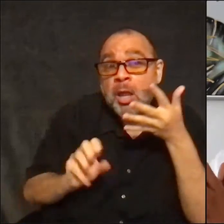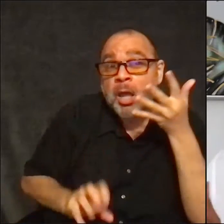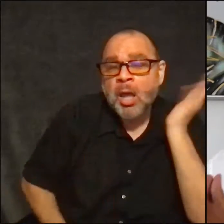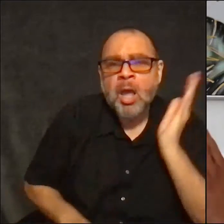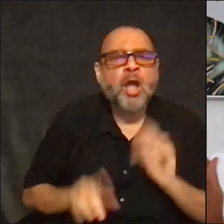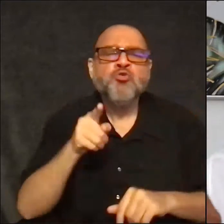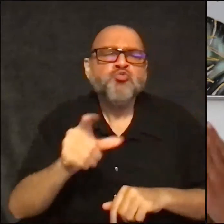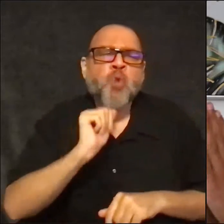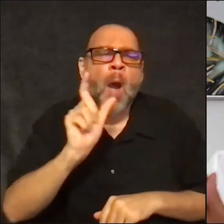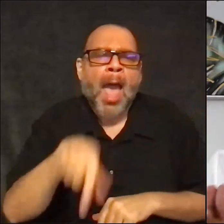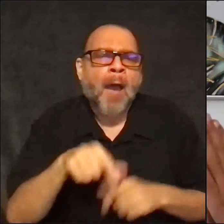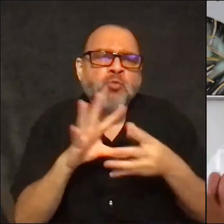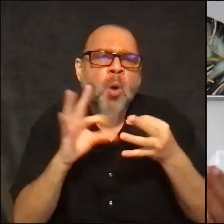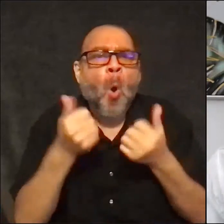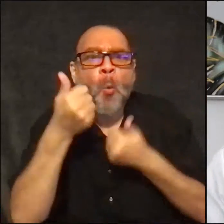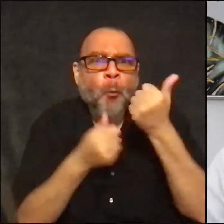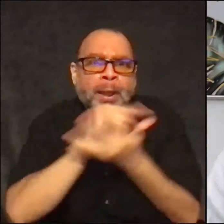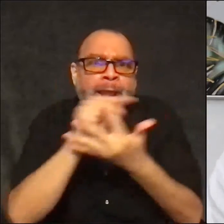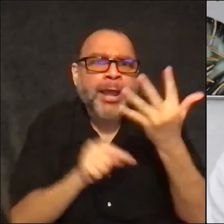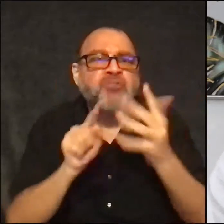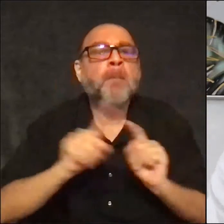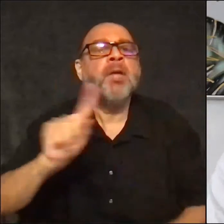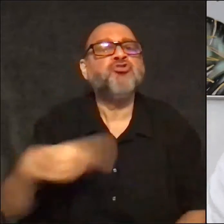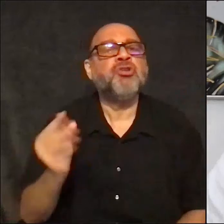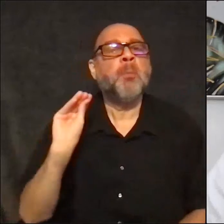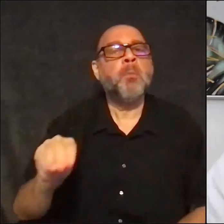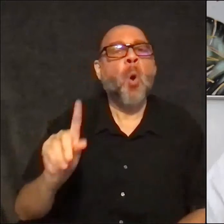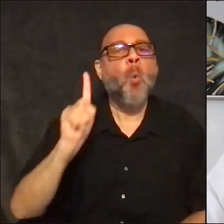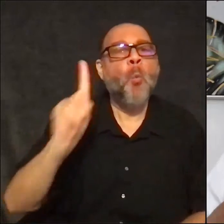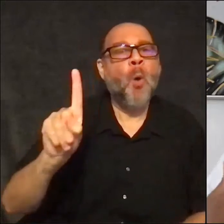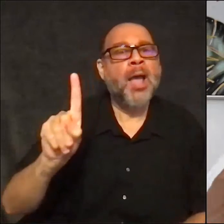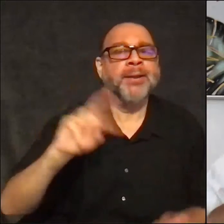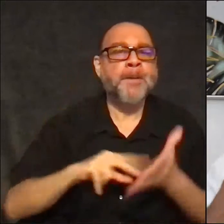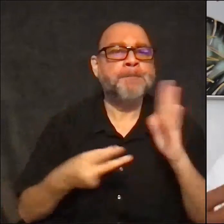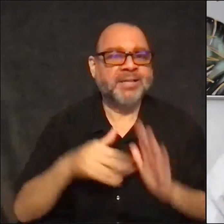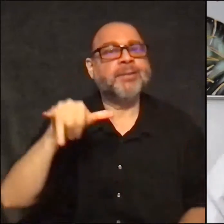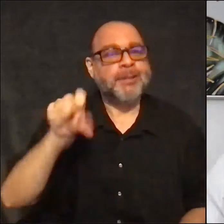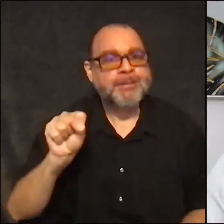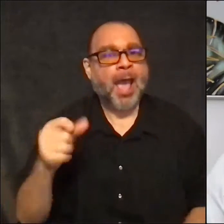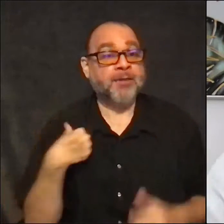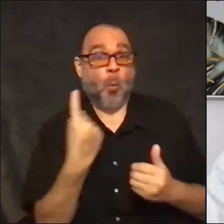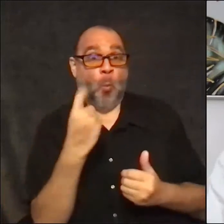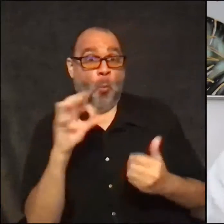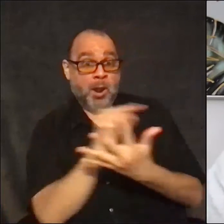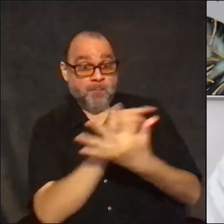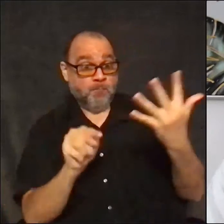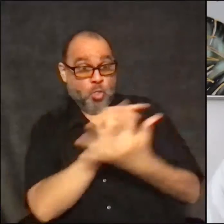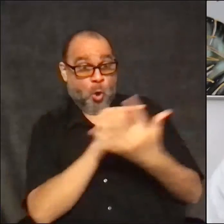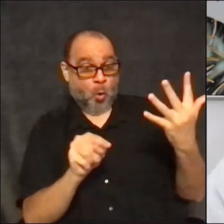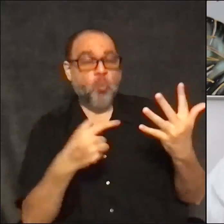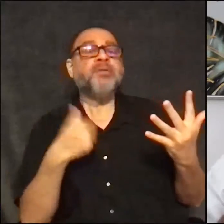any of those challenges, please drop a 1 in the chat box. It's a way to let other people know they are